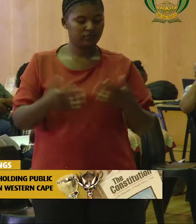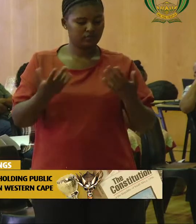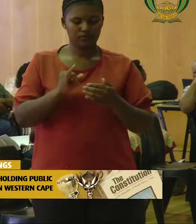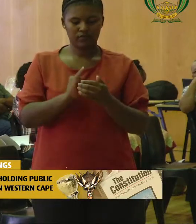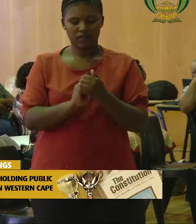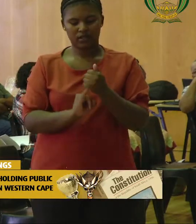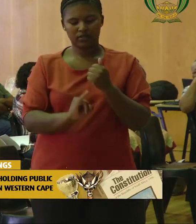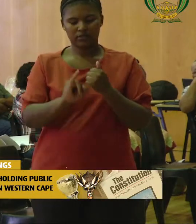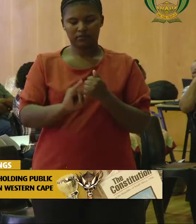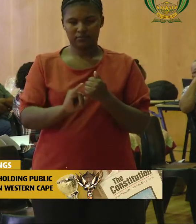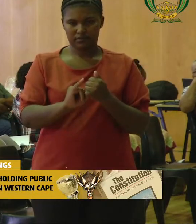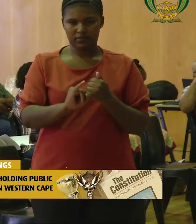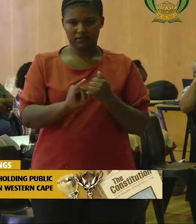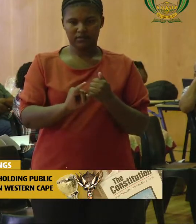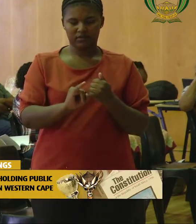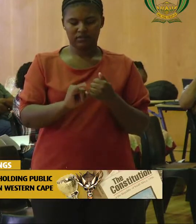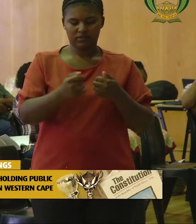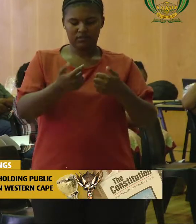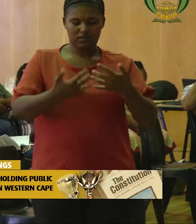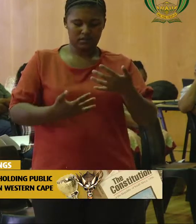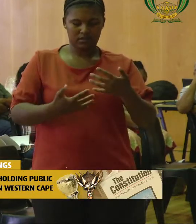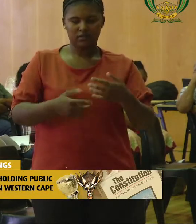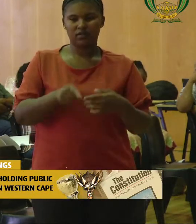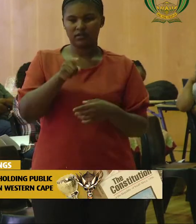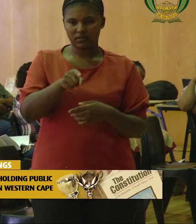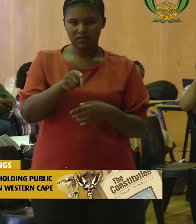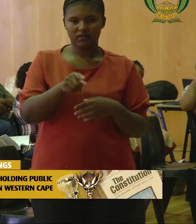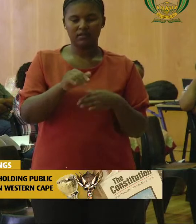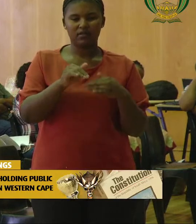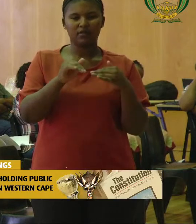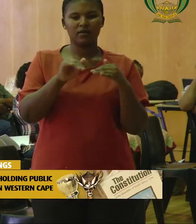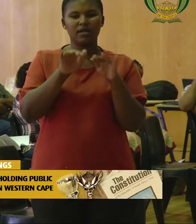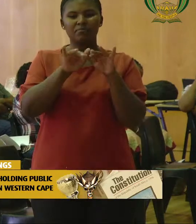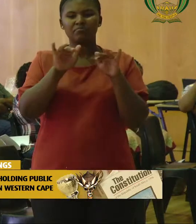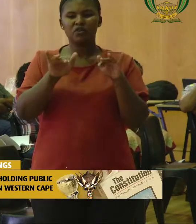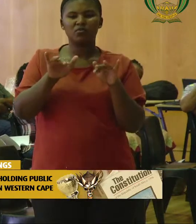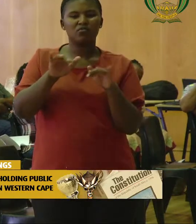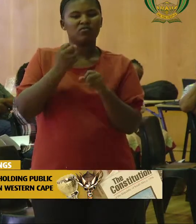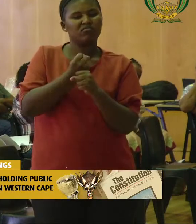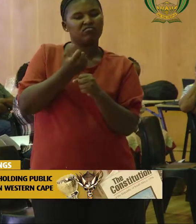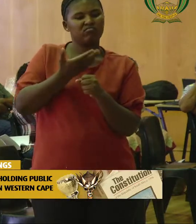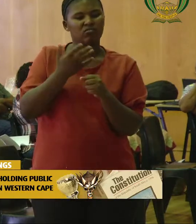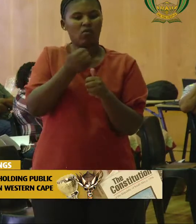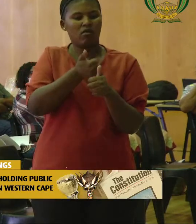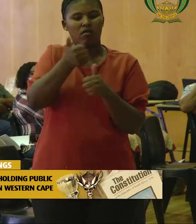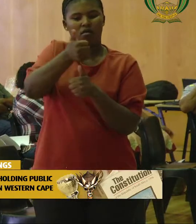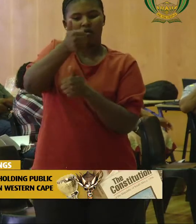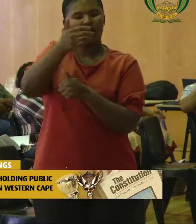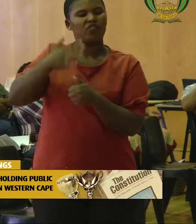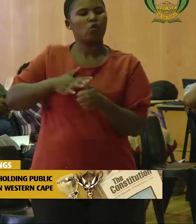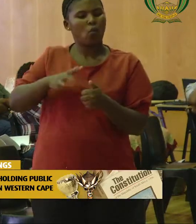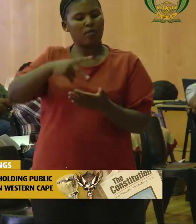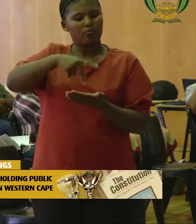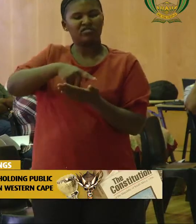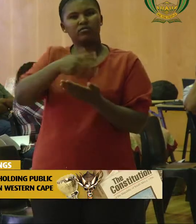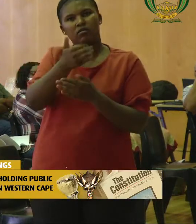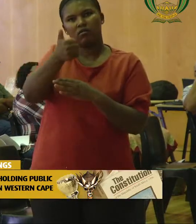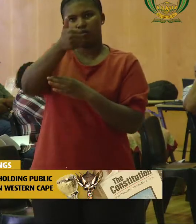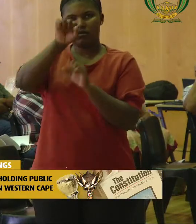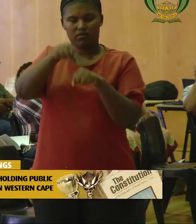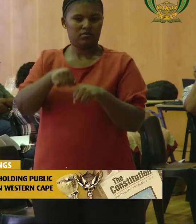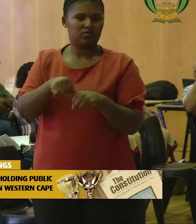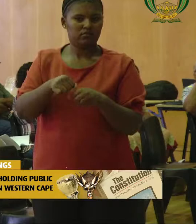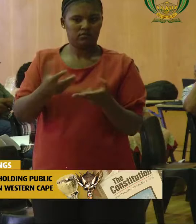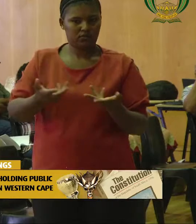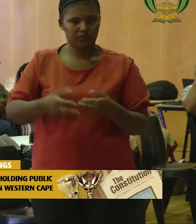Independents, coalitions, and stuff like that, they are the people that's always the kingmakers. They want positions. They